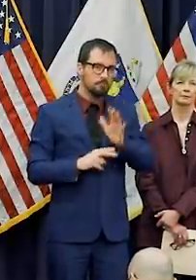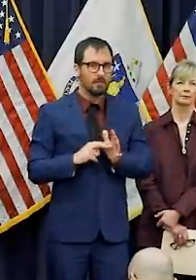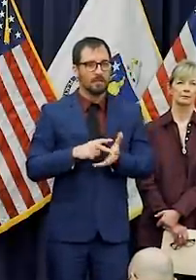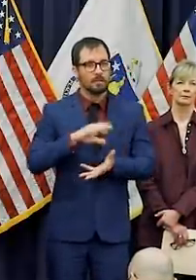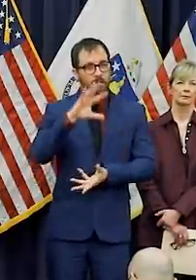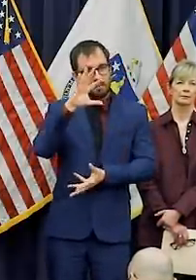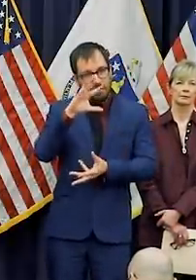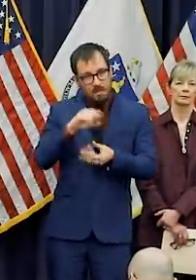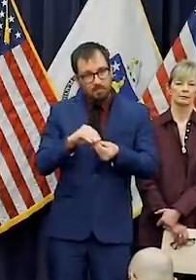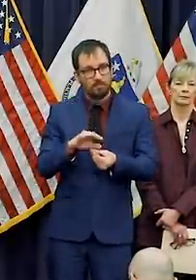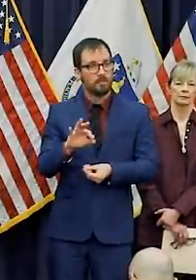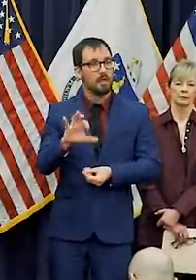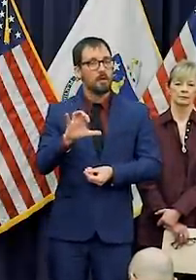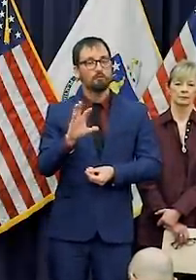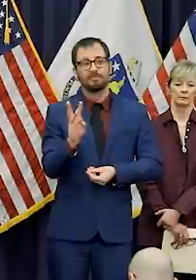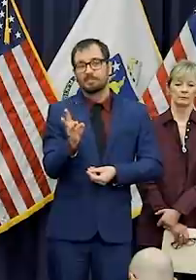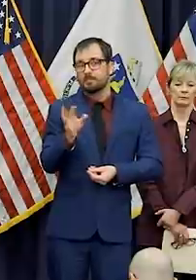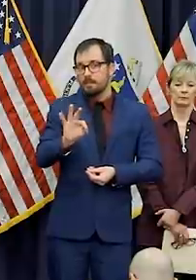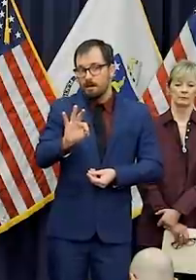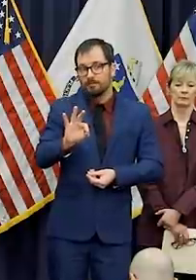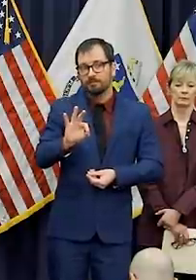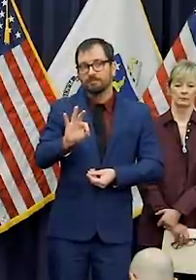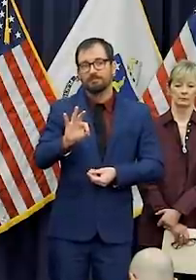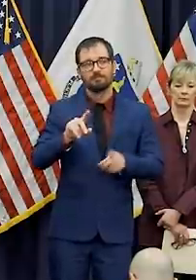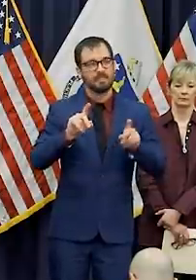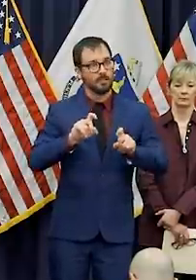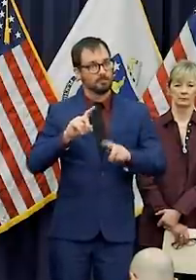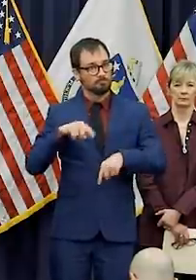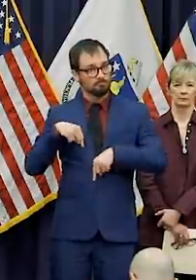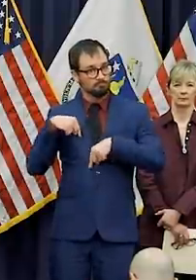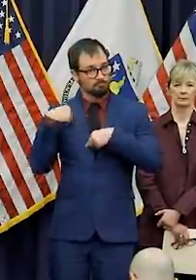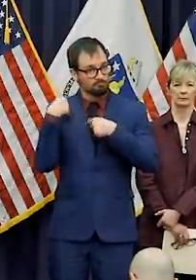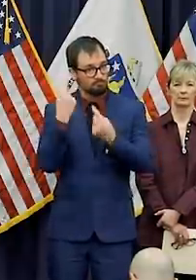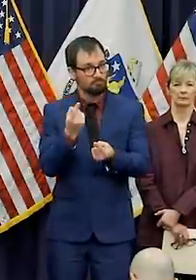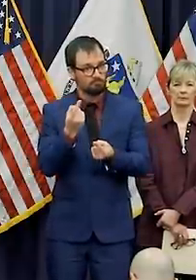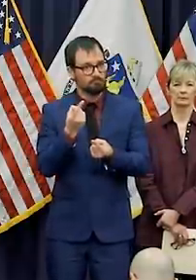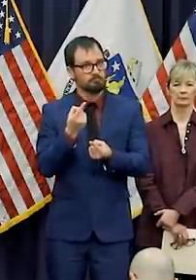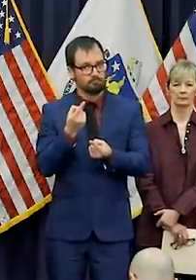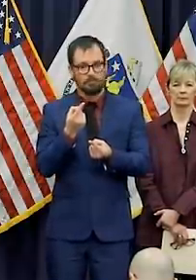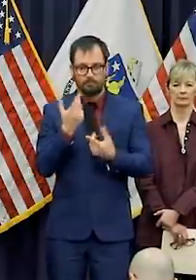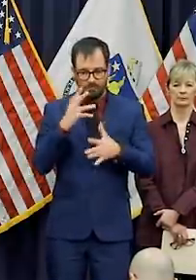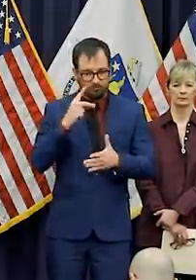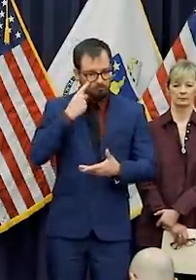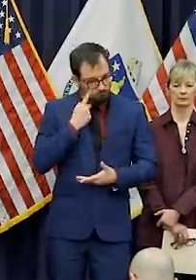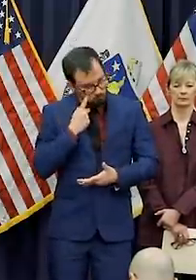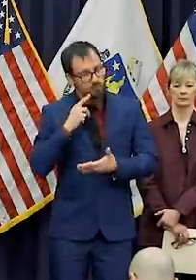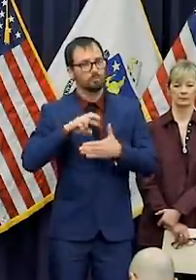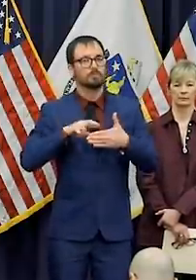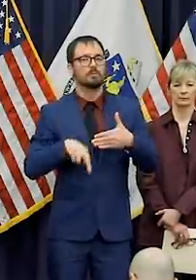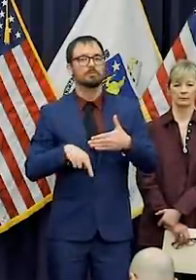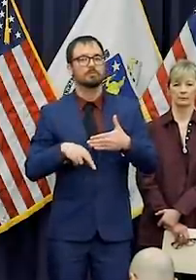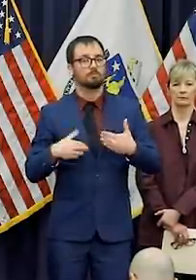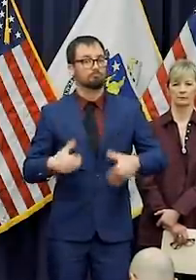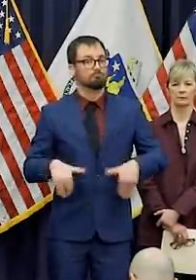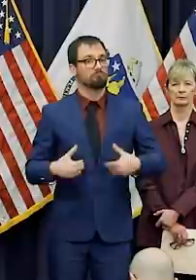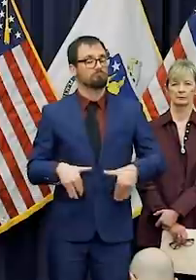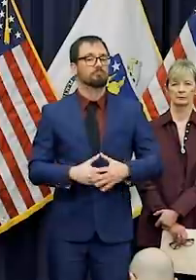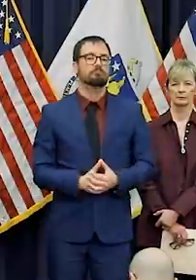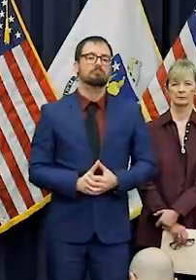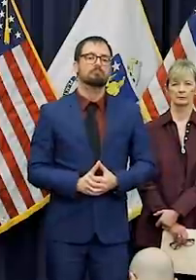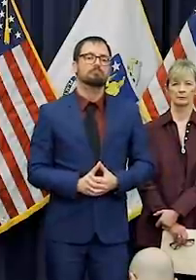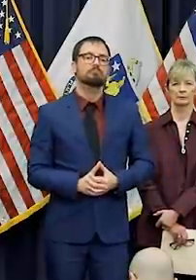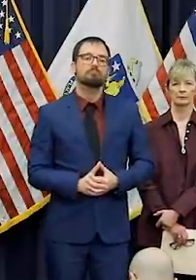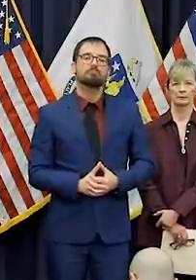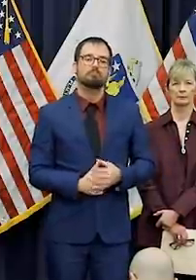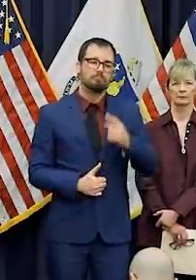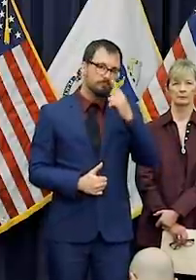To speed the testing process for all of these facilities, Massachusetts clinicians now have more flexibility to determine which patients should be